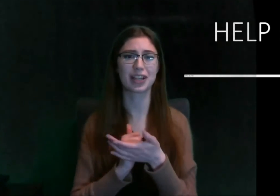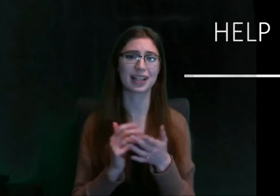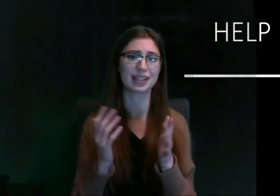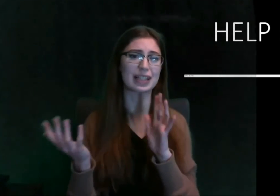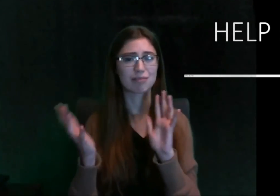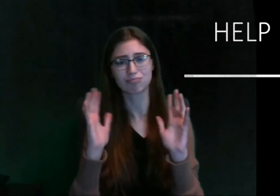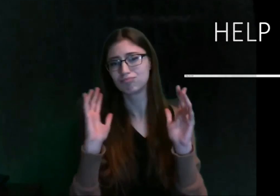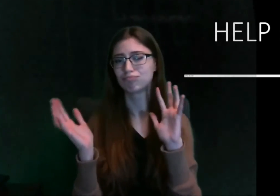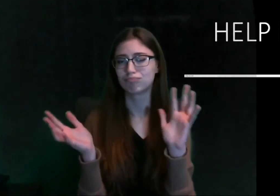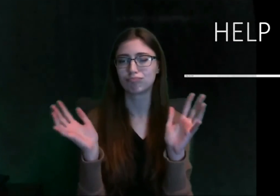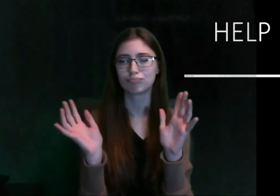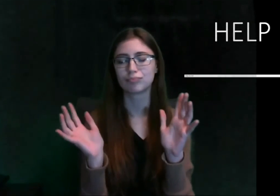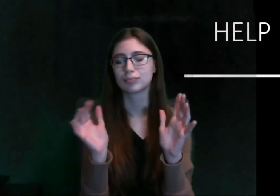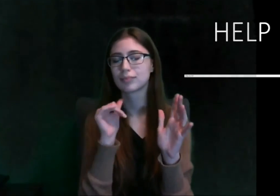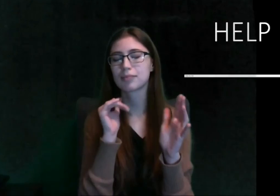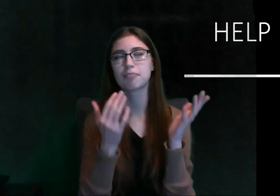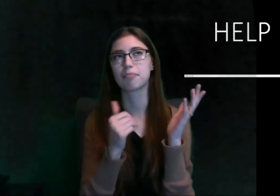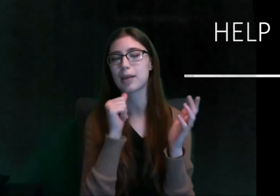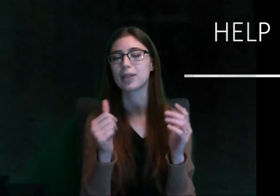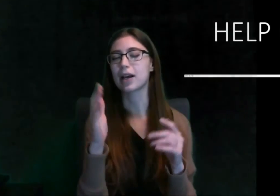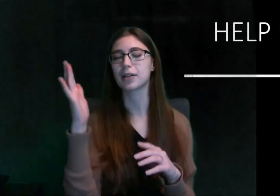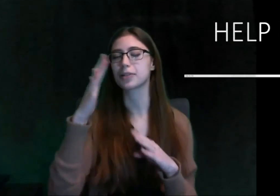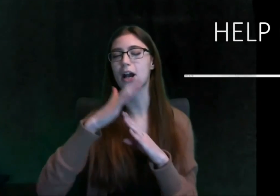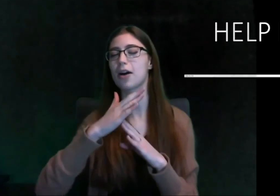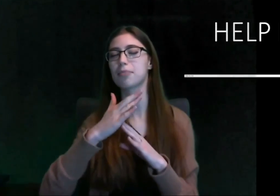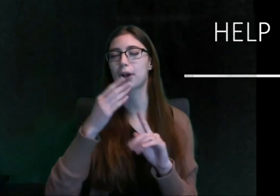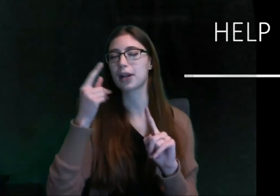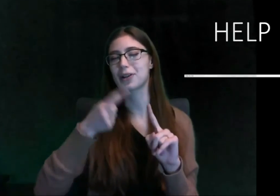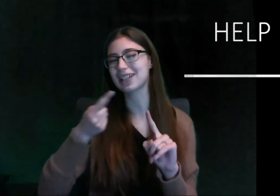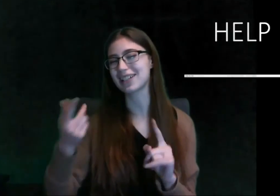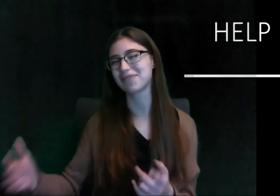directionality, maybe not your top priority.